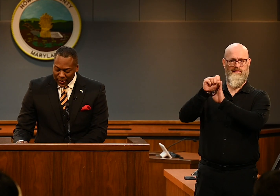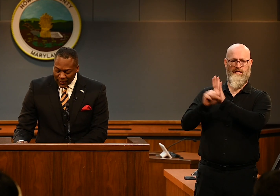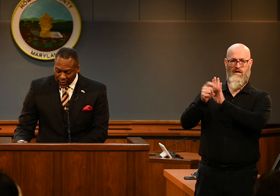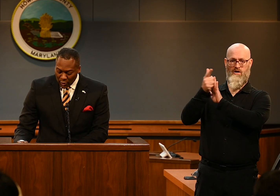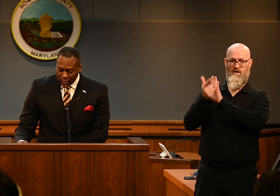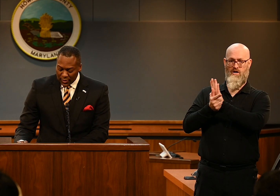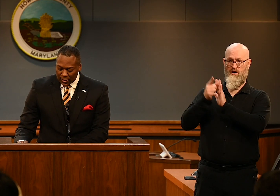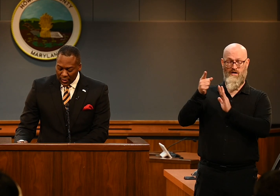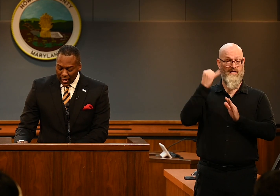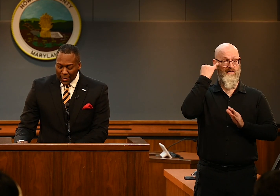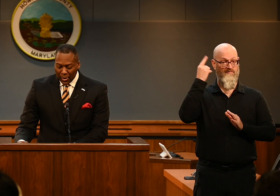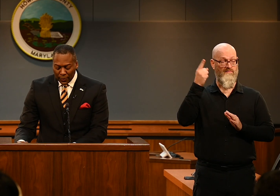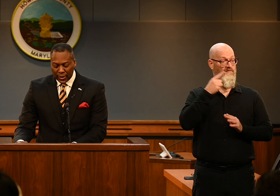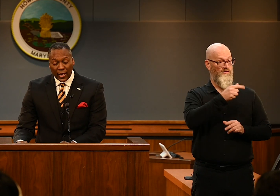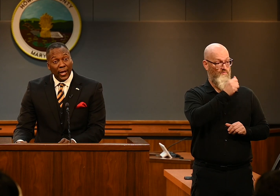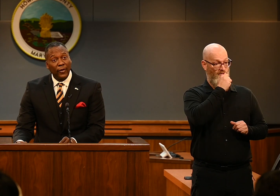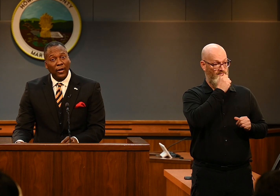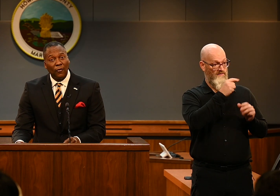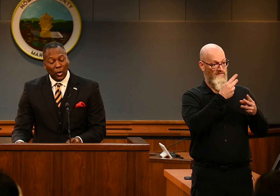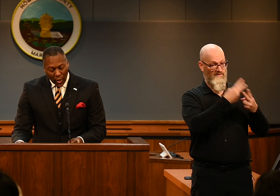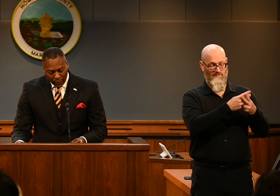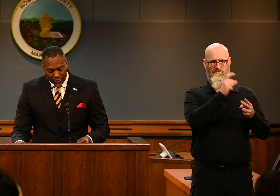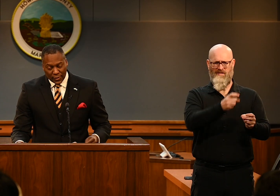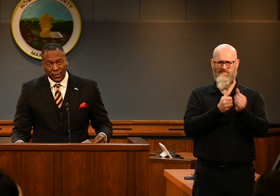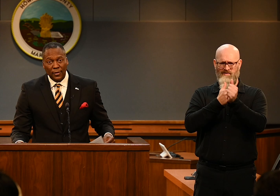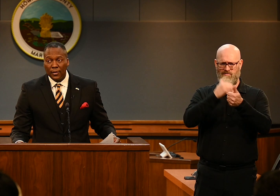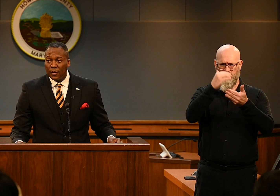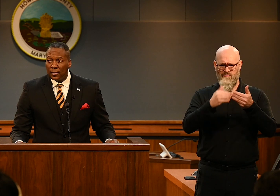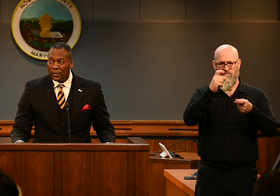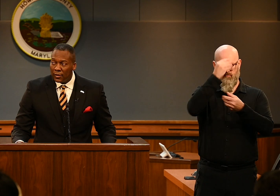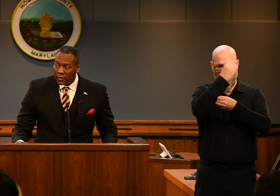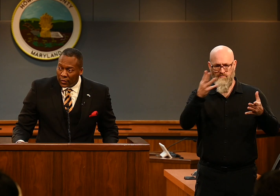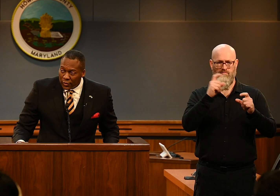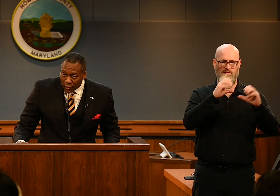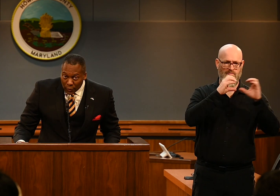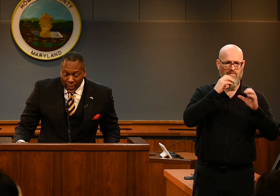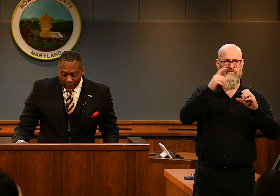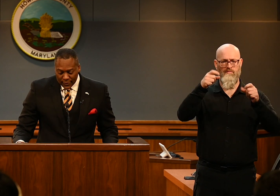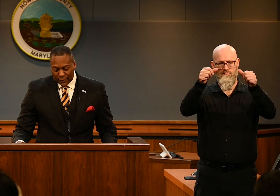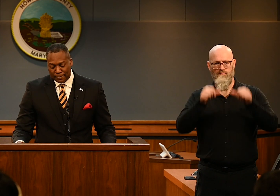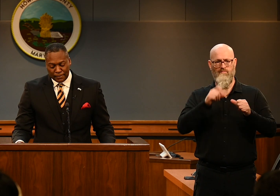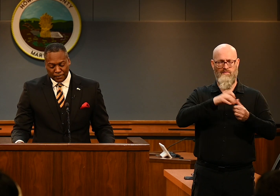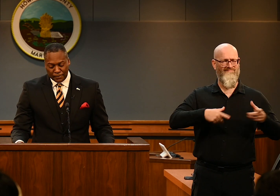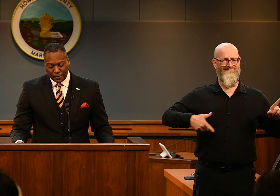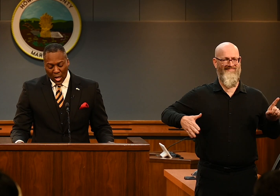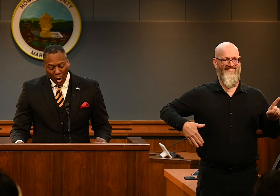meet specific notice and public hearing requirements. 2